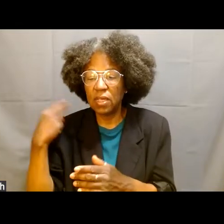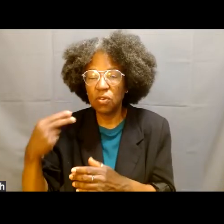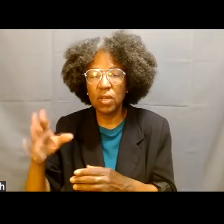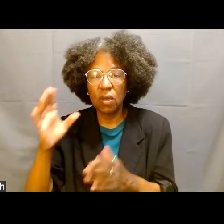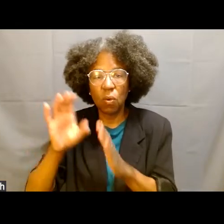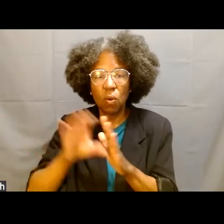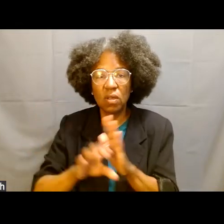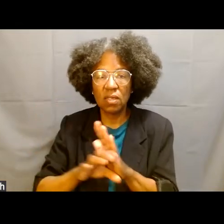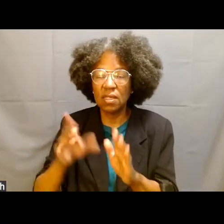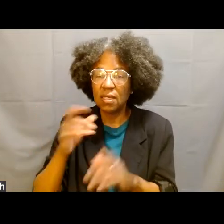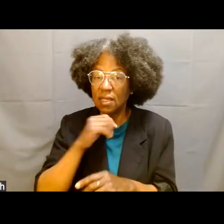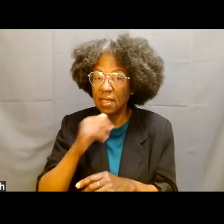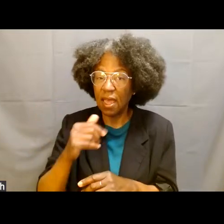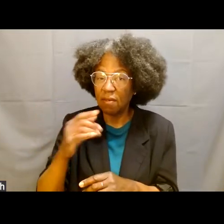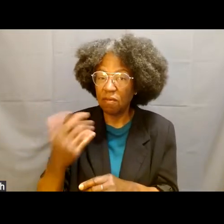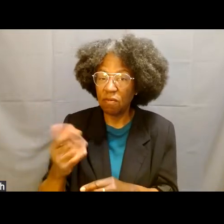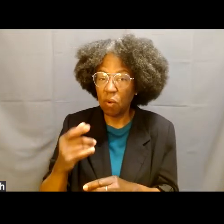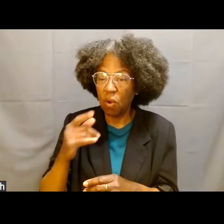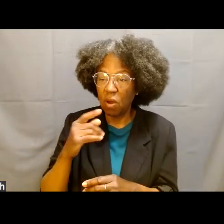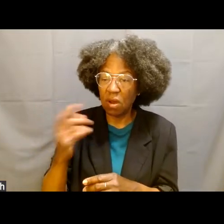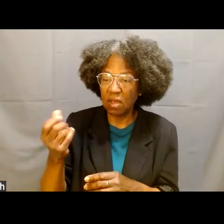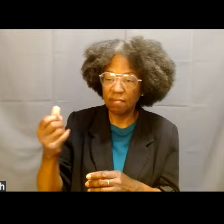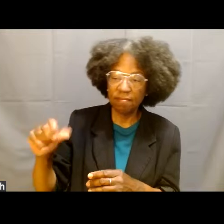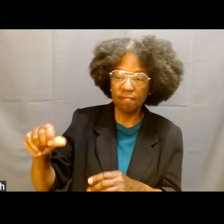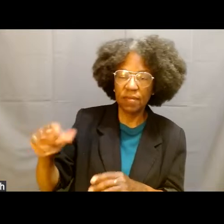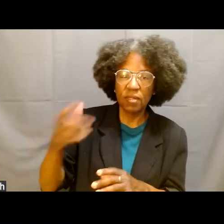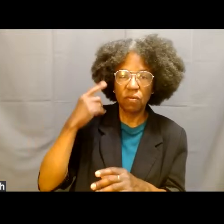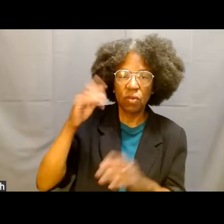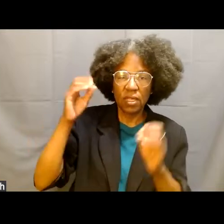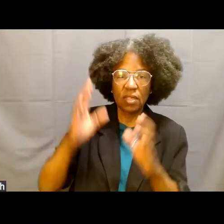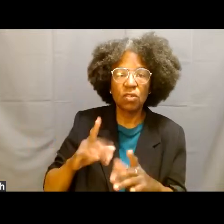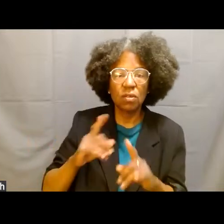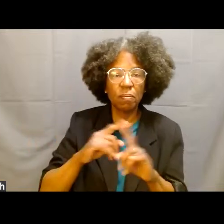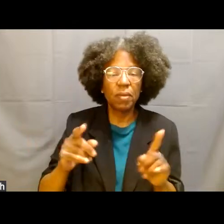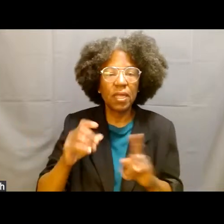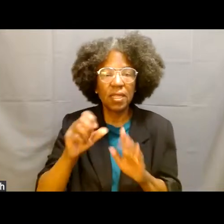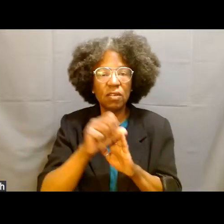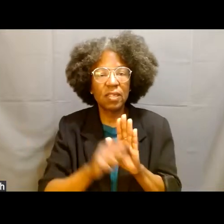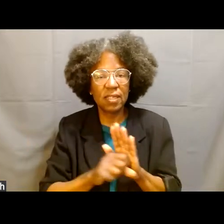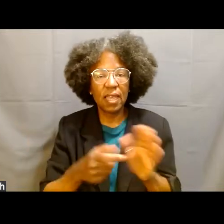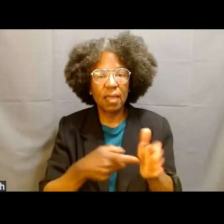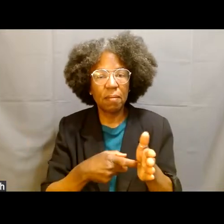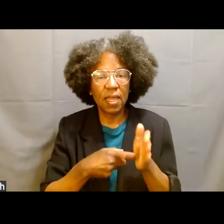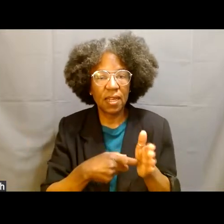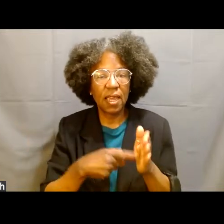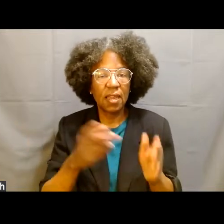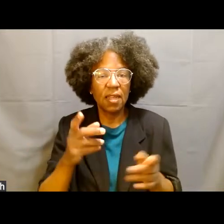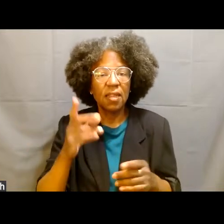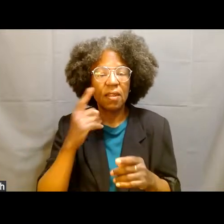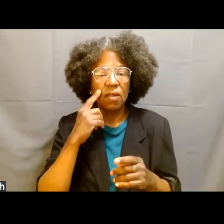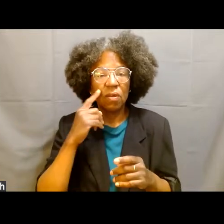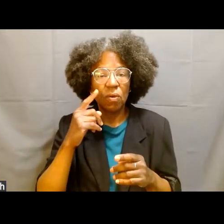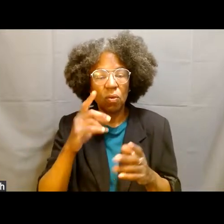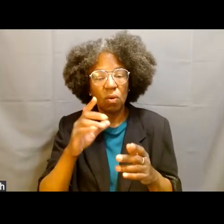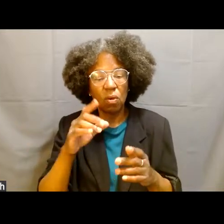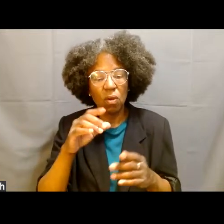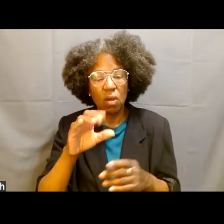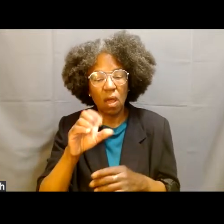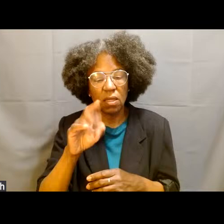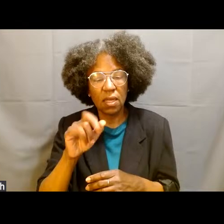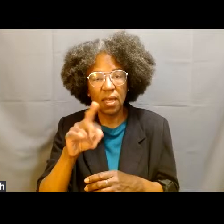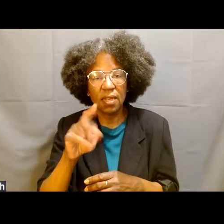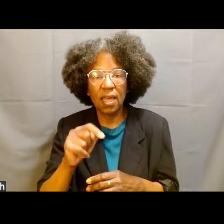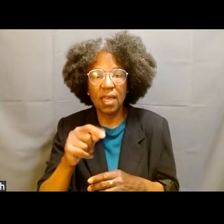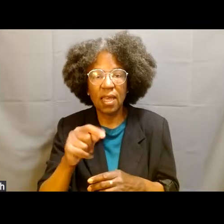in state-mandated content that I believe our students deserve to explore, and I disagreed with the framing of the